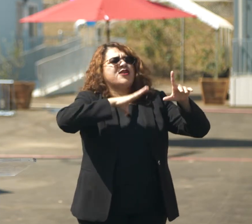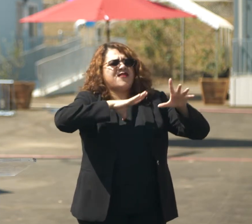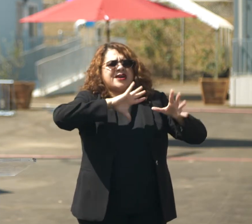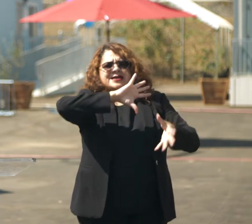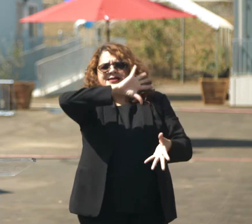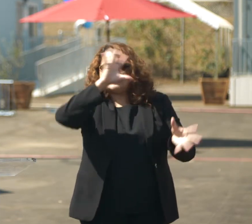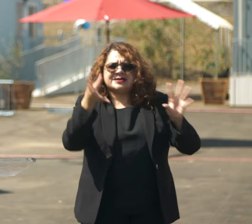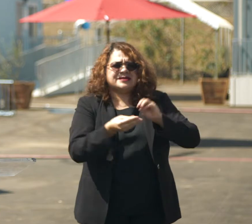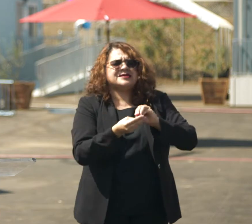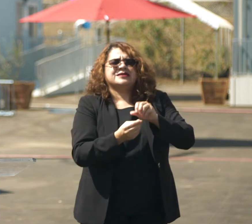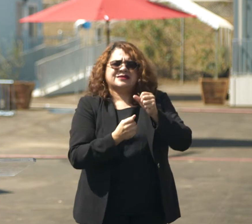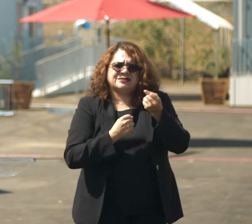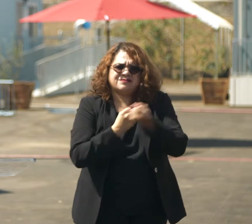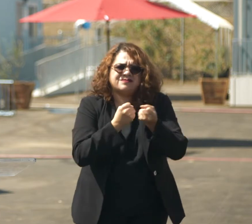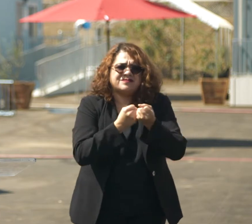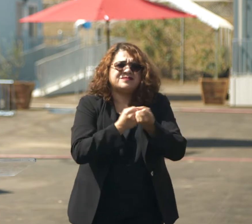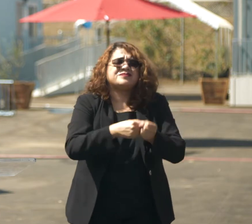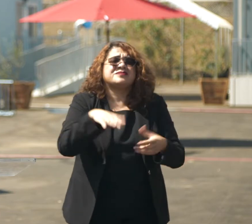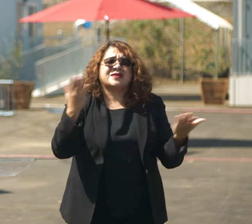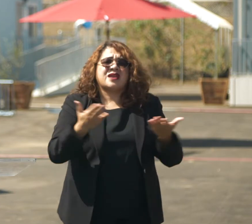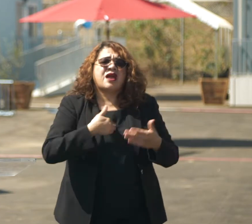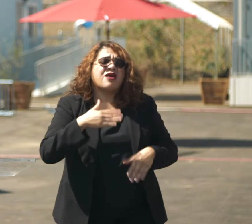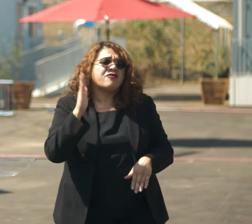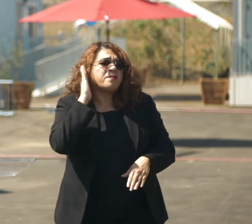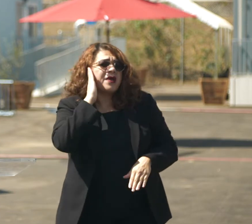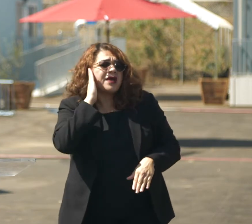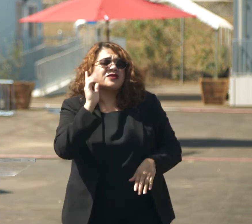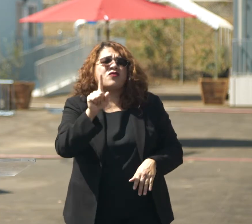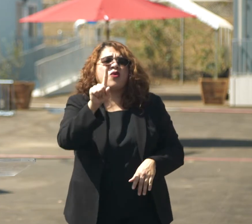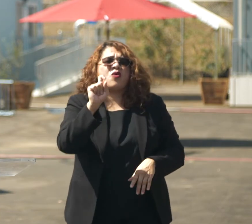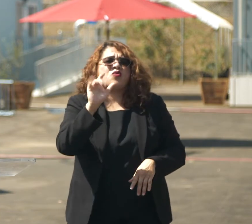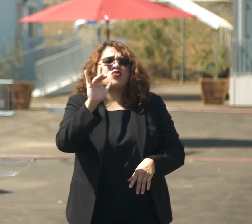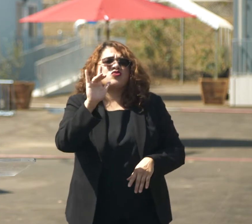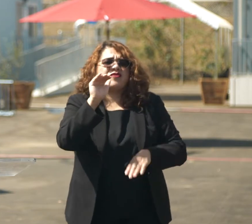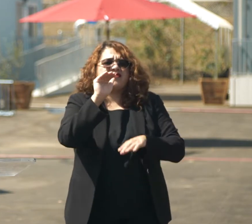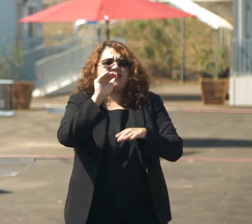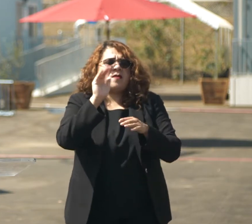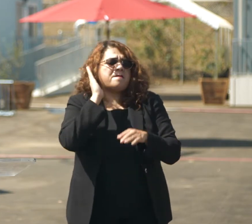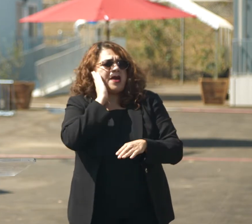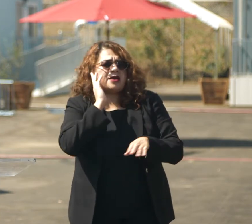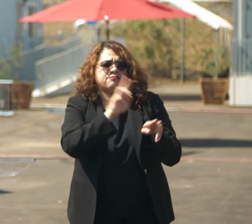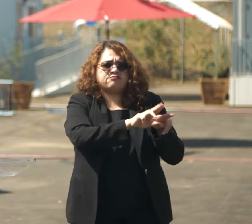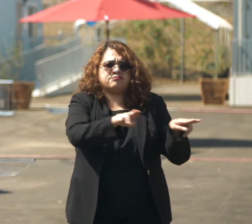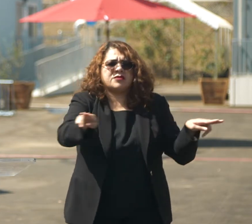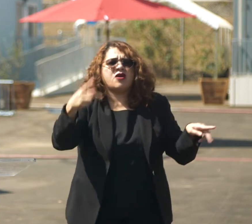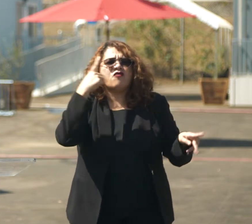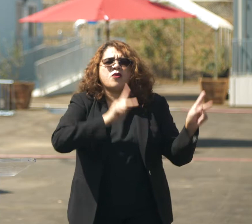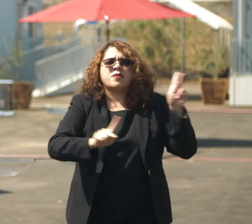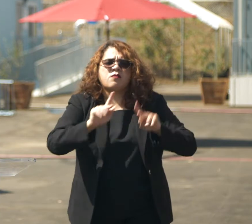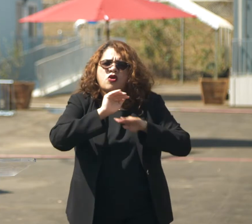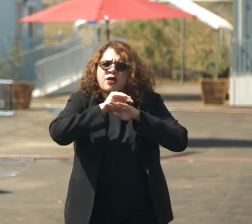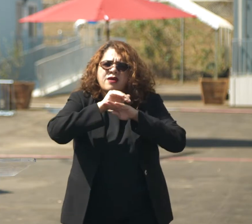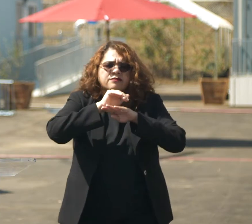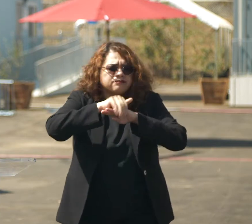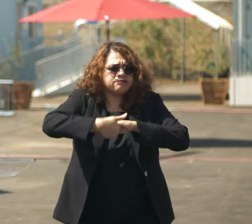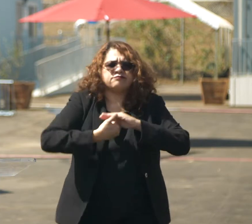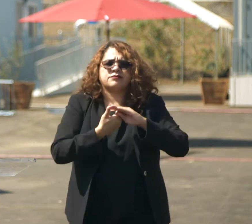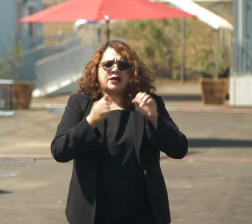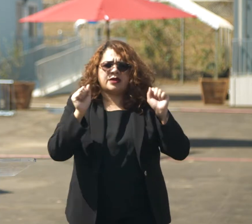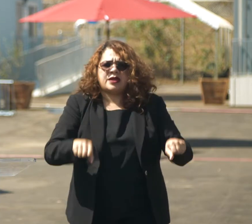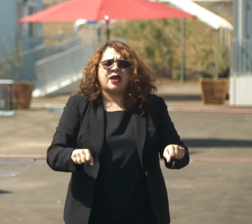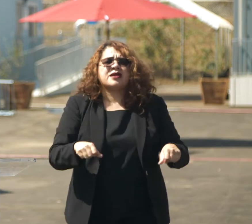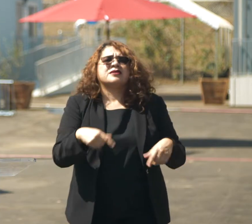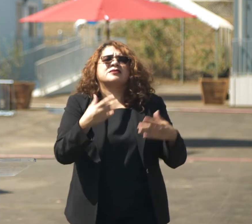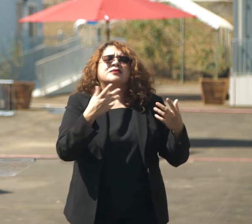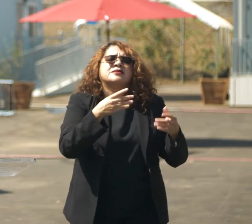4 dormitories with accommodations for 125 individuals each night, the campus features intake,